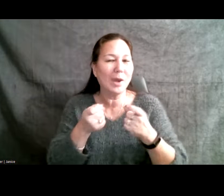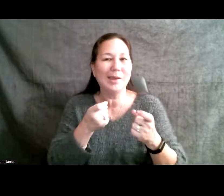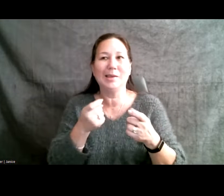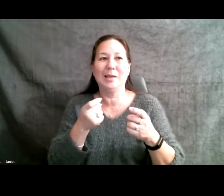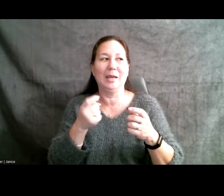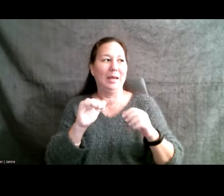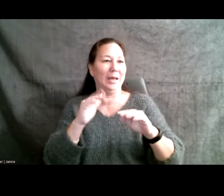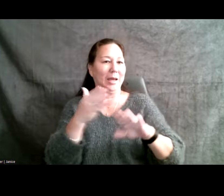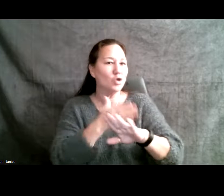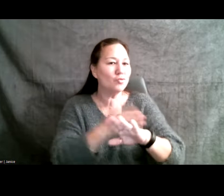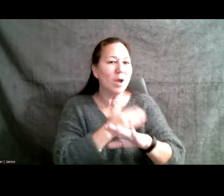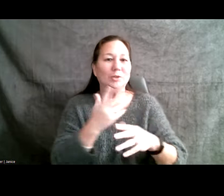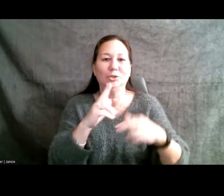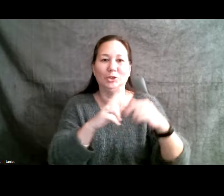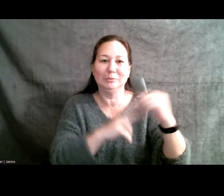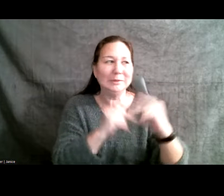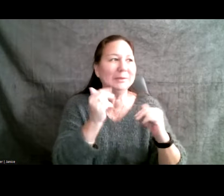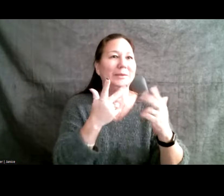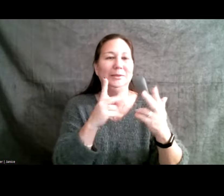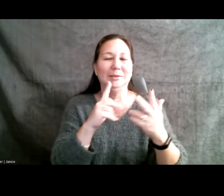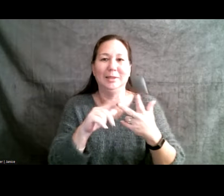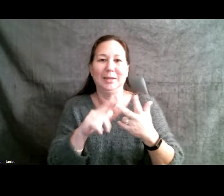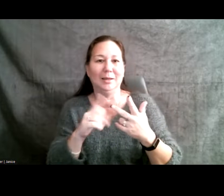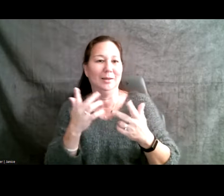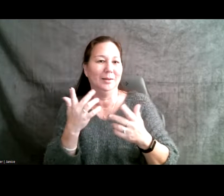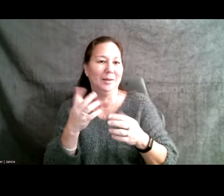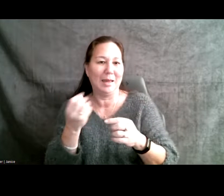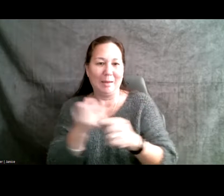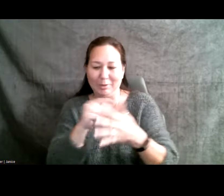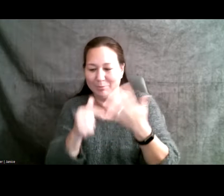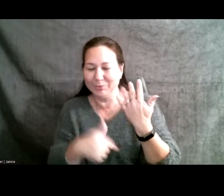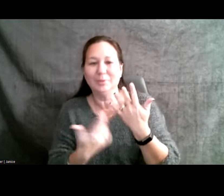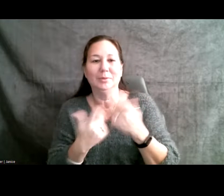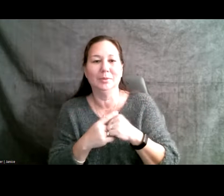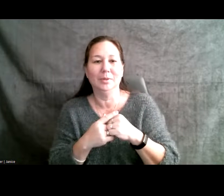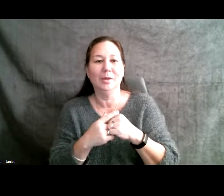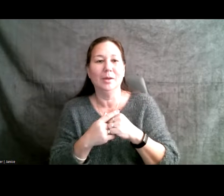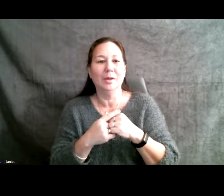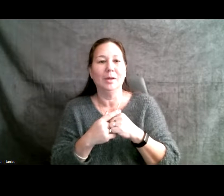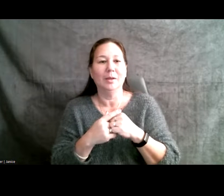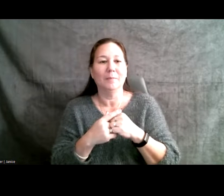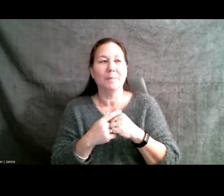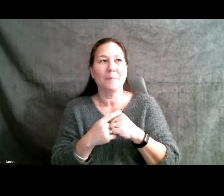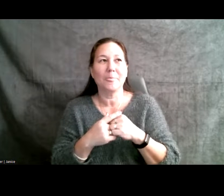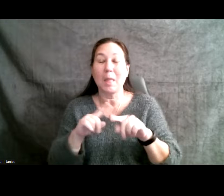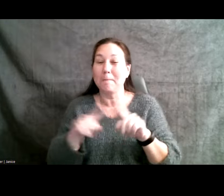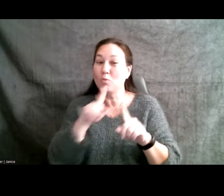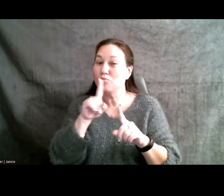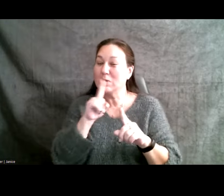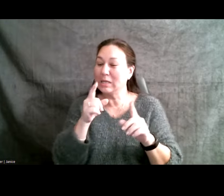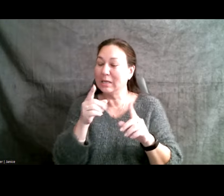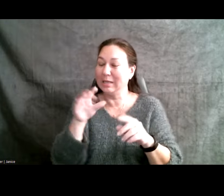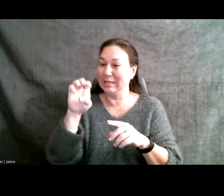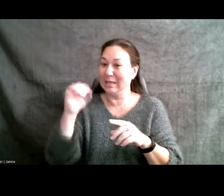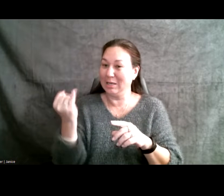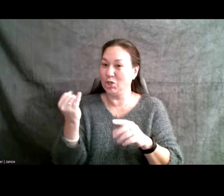been clearly defined in terms of when an EJ community trigger happens. But the EJ strategy is going to be much wider